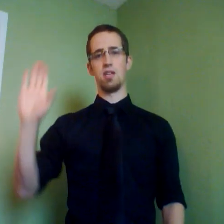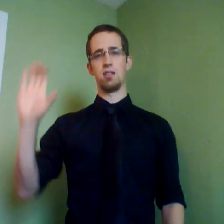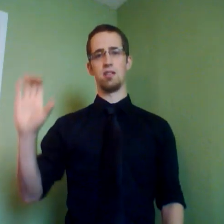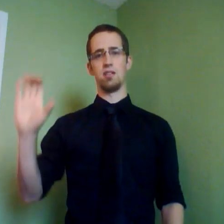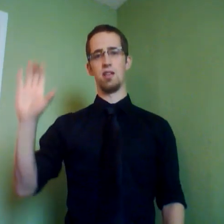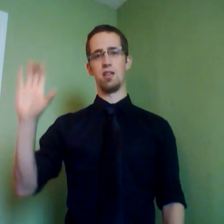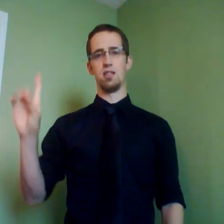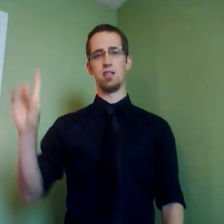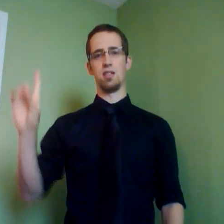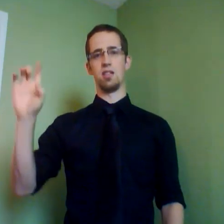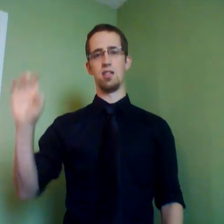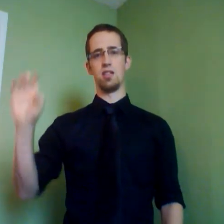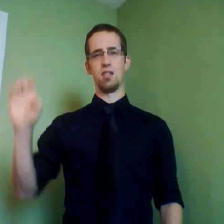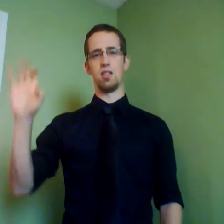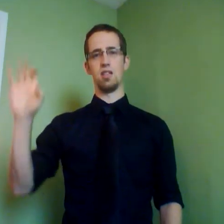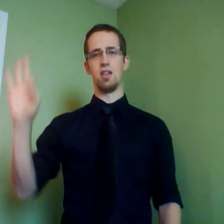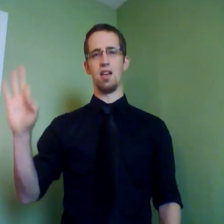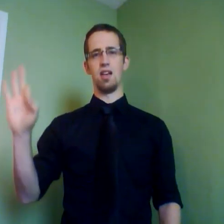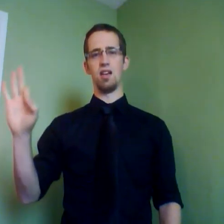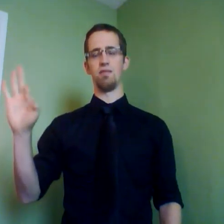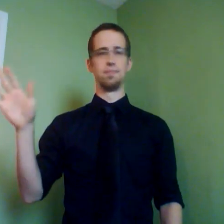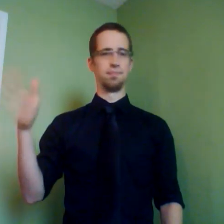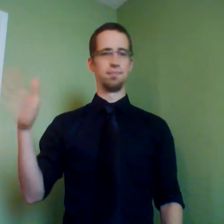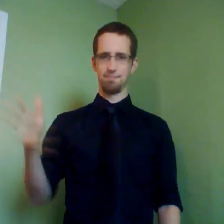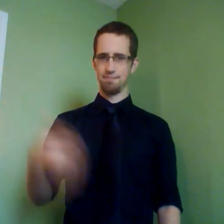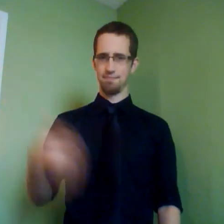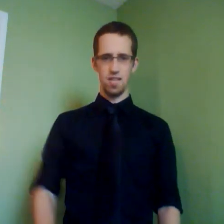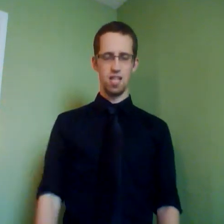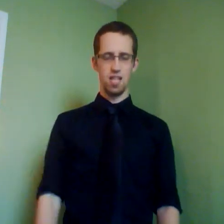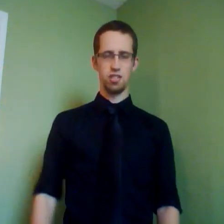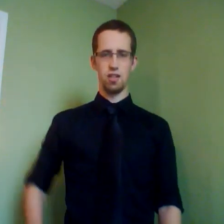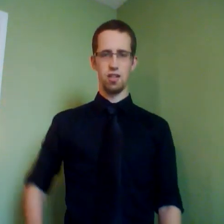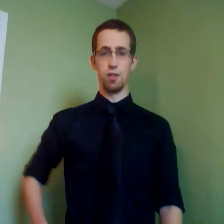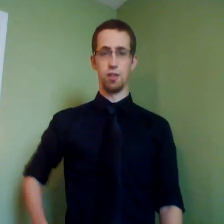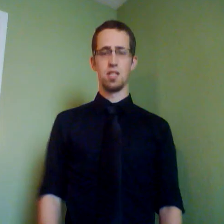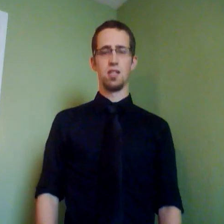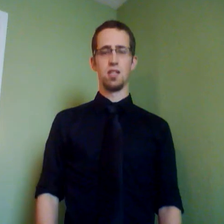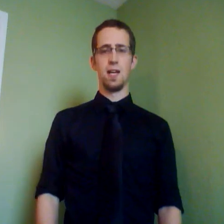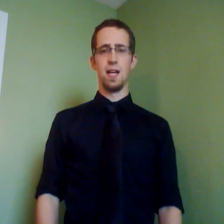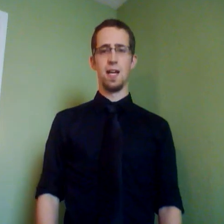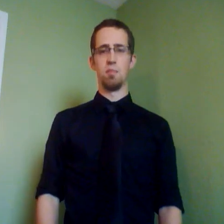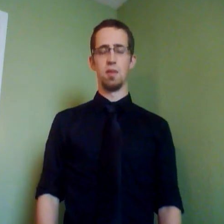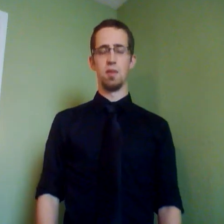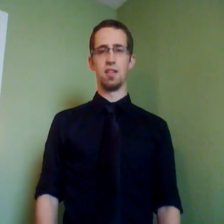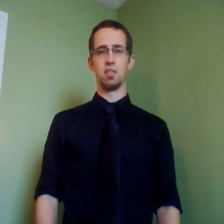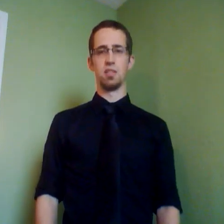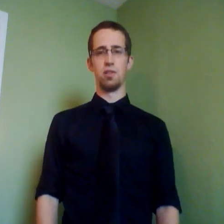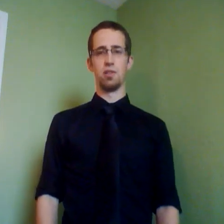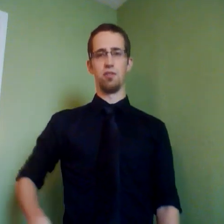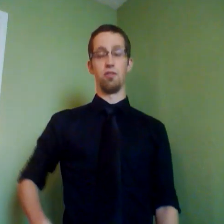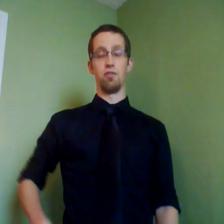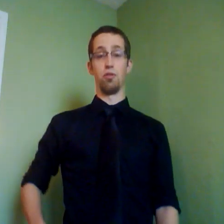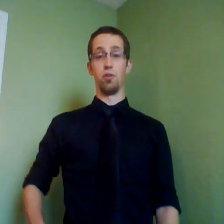B, C, D, E, F. Well, that's just not good. It makes the person who